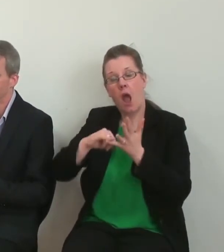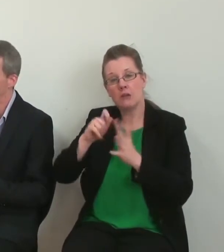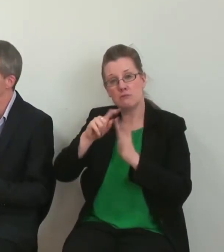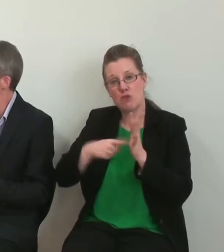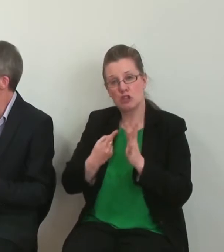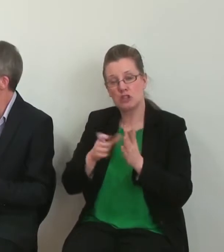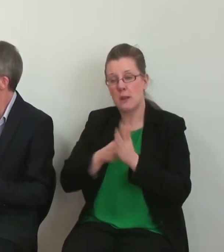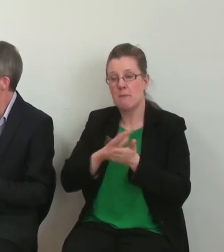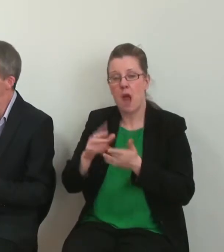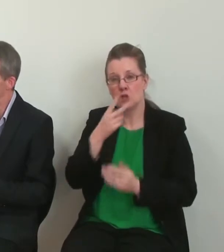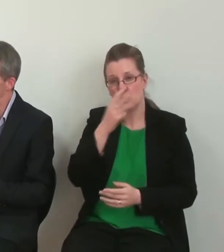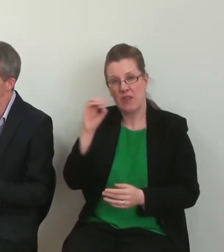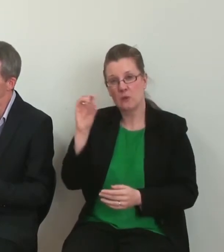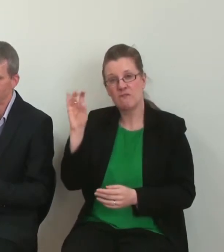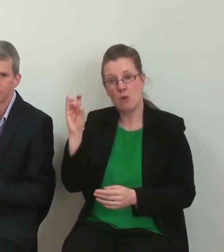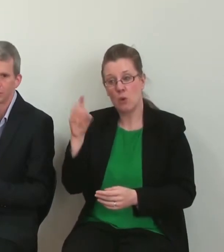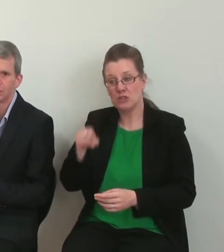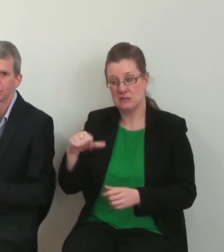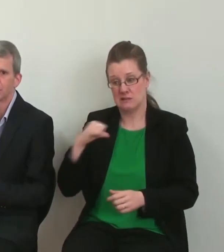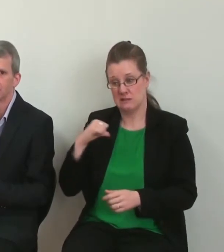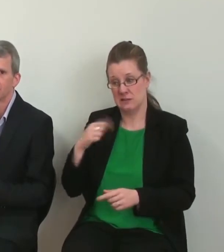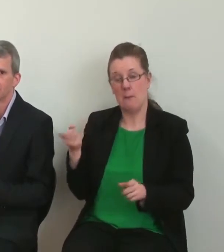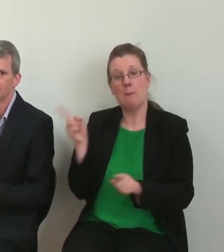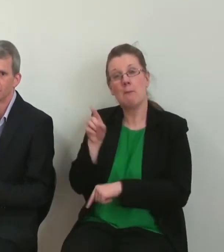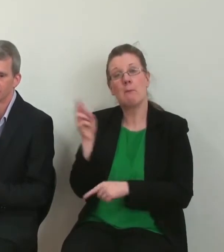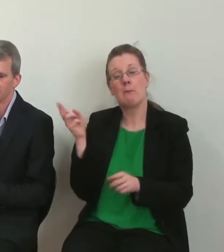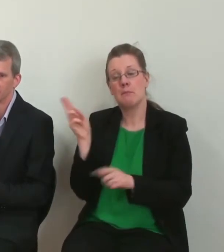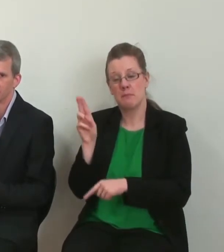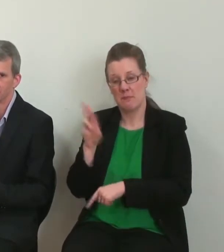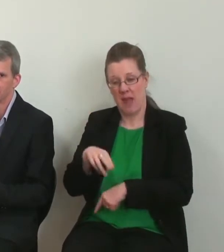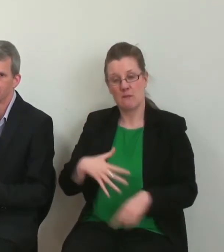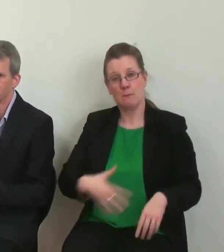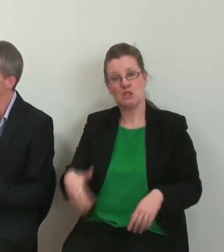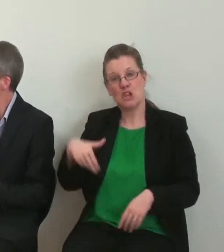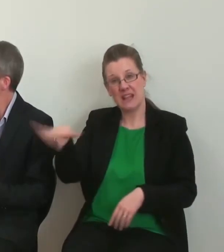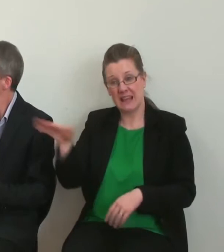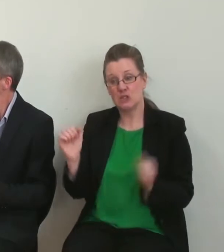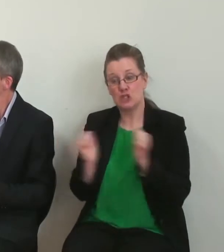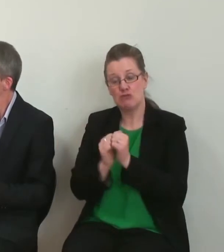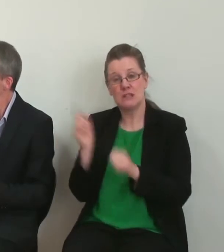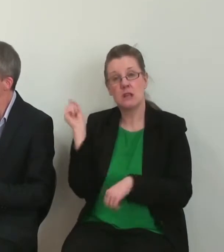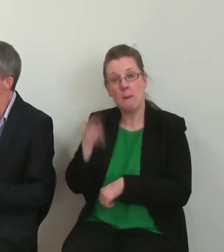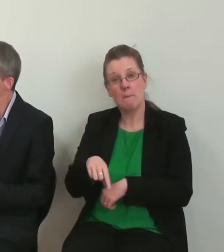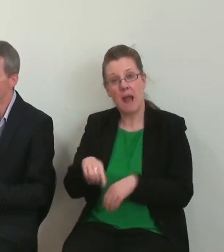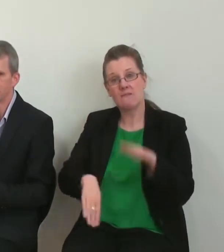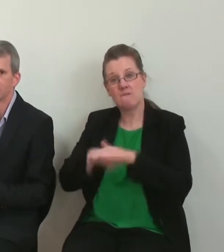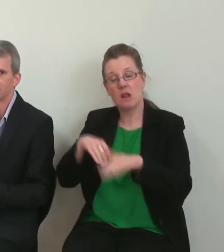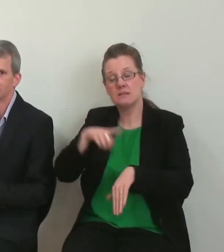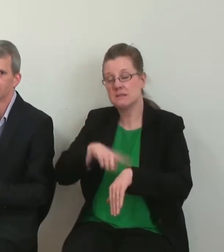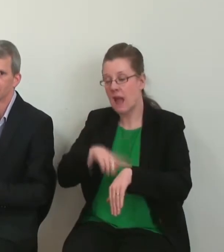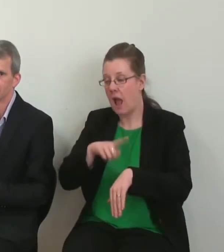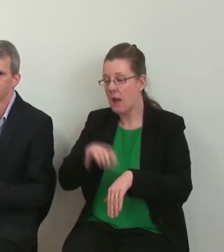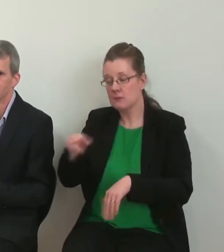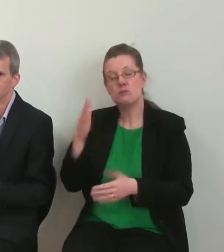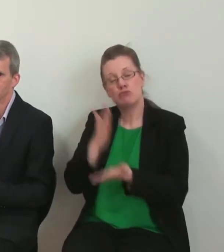2014, and she's about to return from maternity leave. She's agreed to come back full time, and she's really